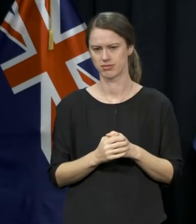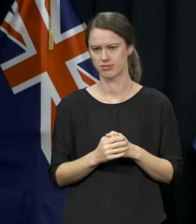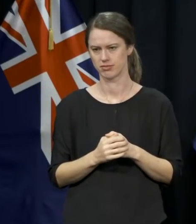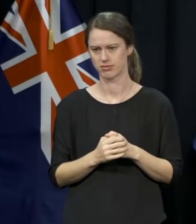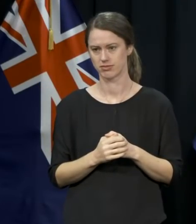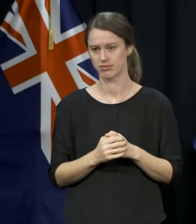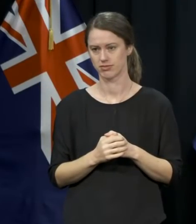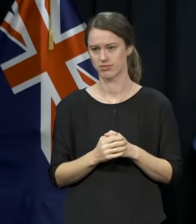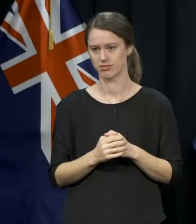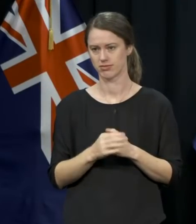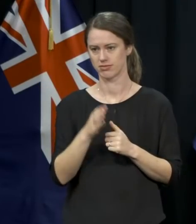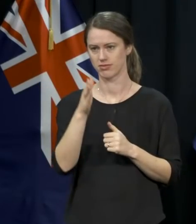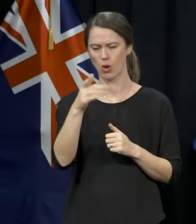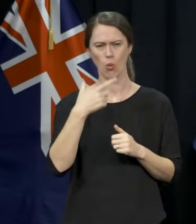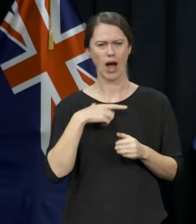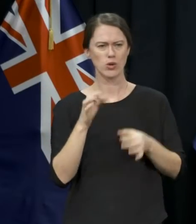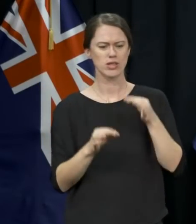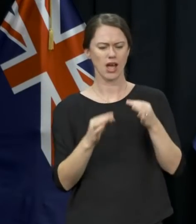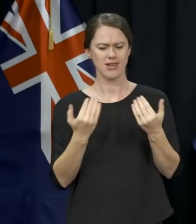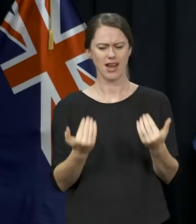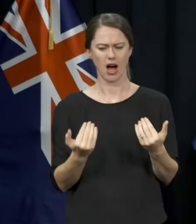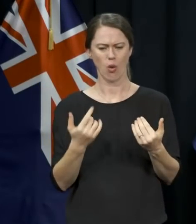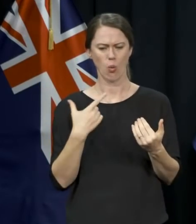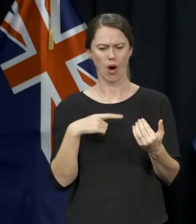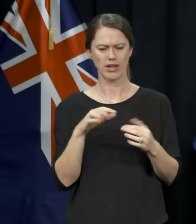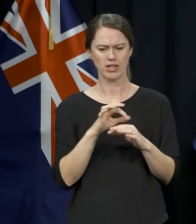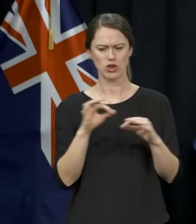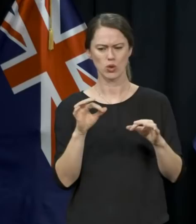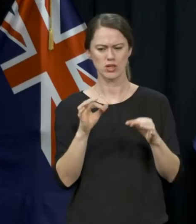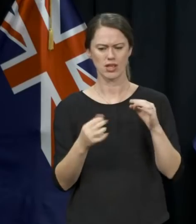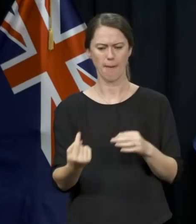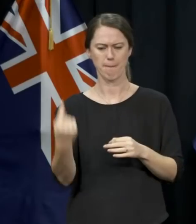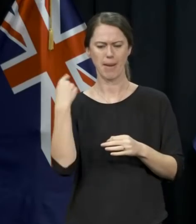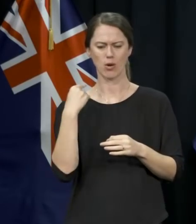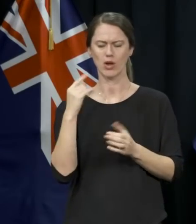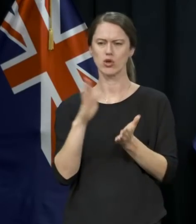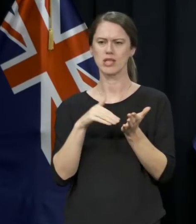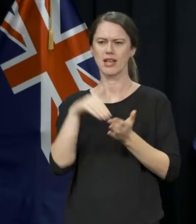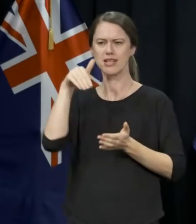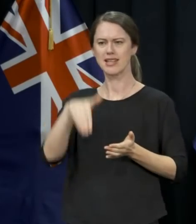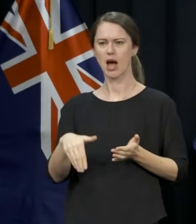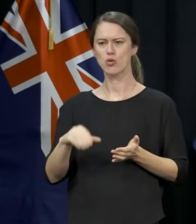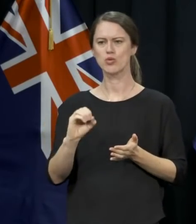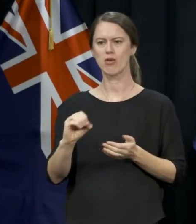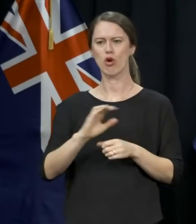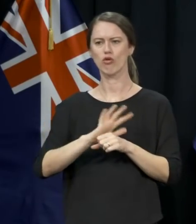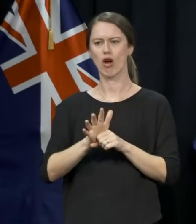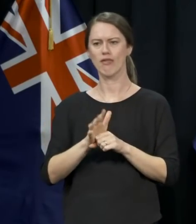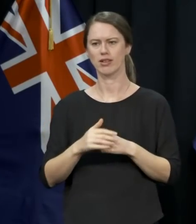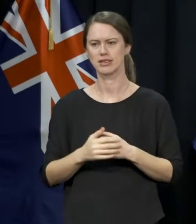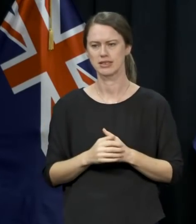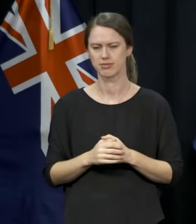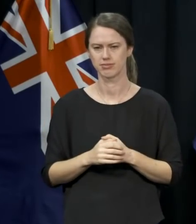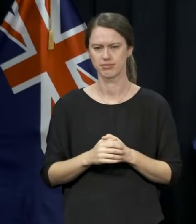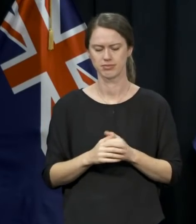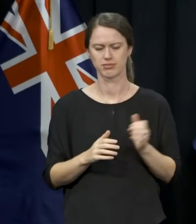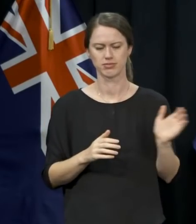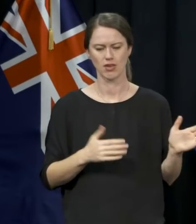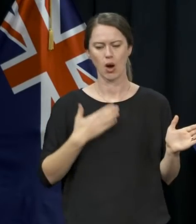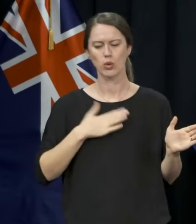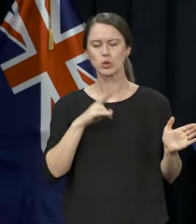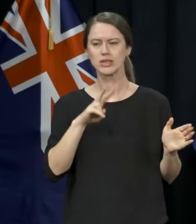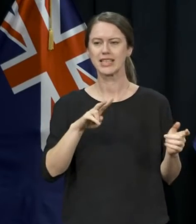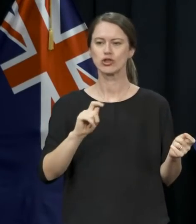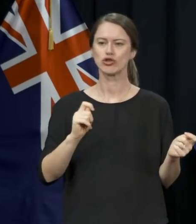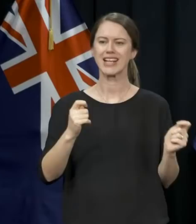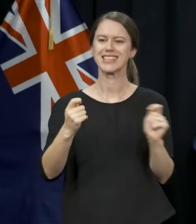decision distraction. now? Why didn't you make this call when New Zealand got to 0 cases? Look, for me, what I wanted to see was that